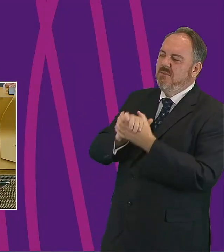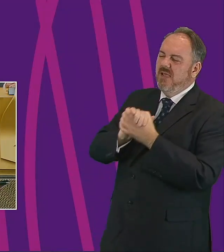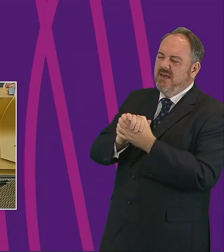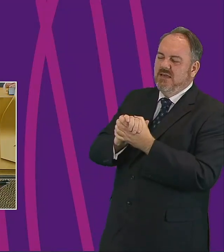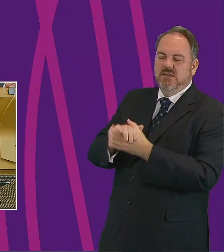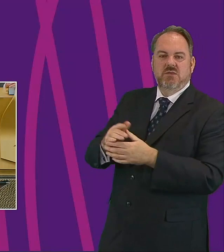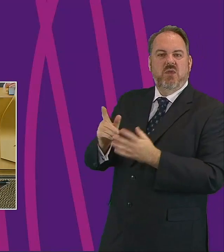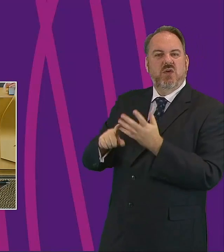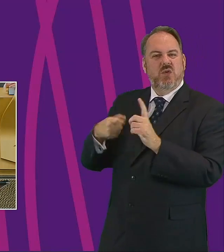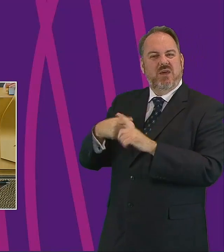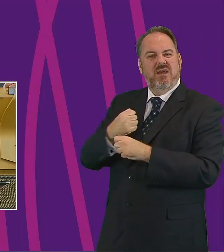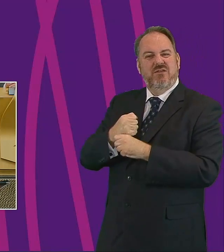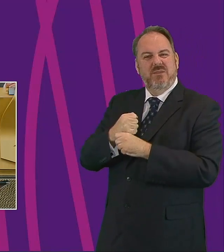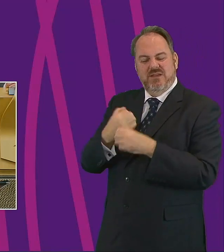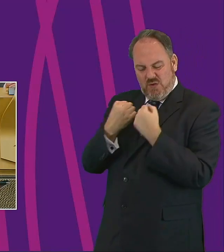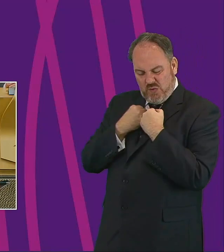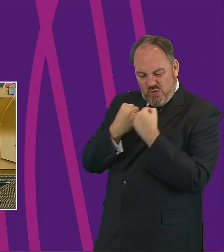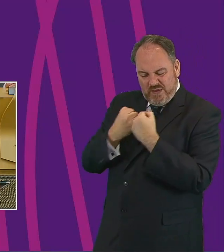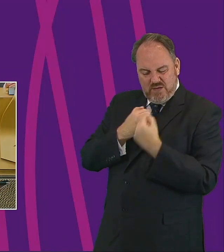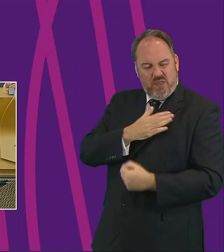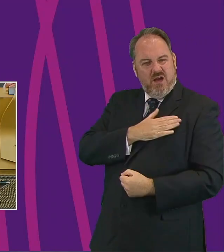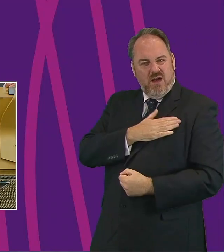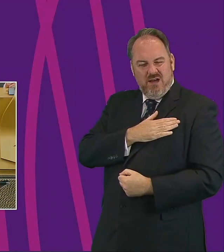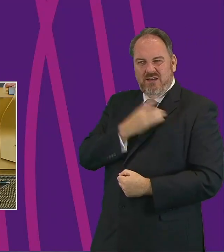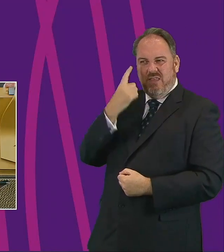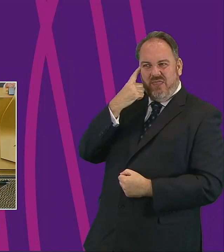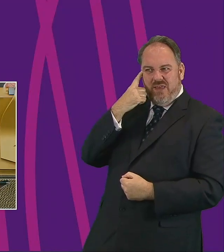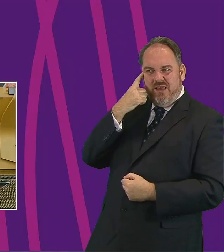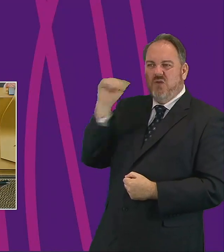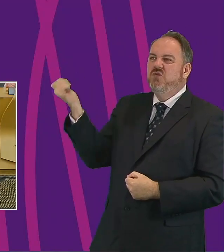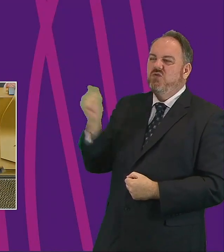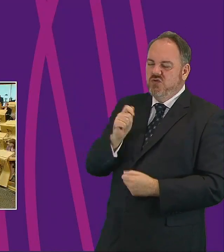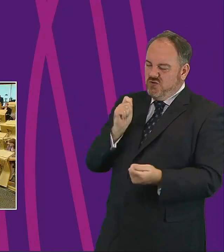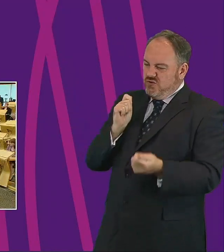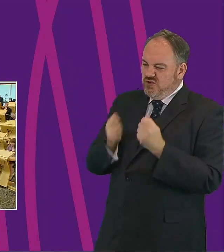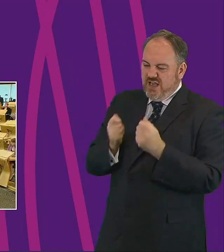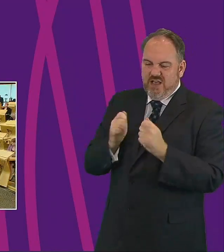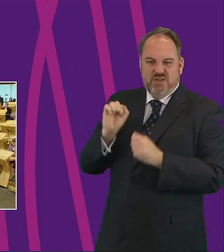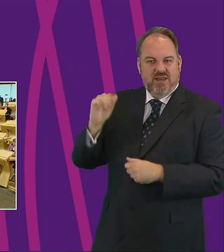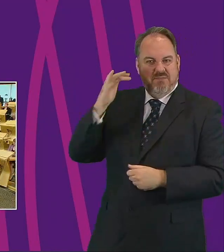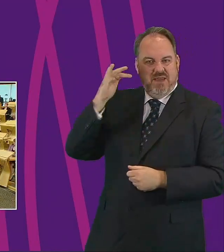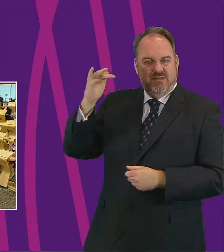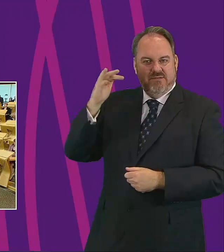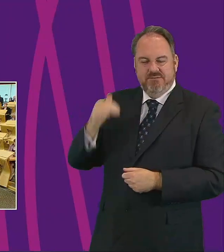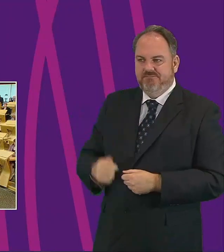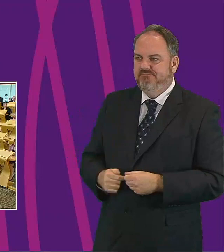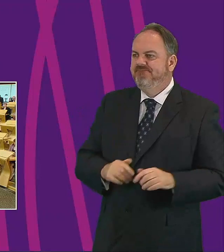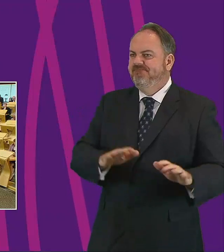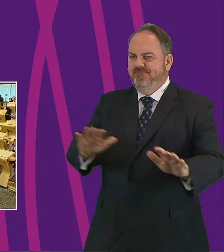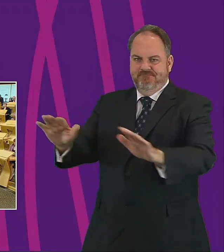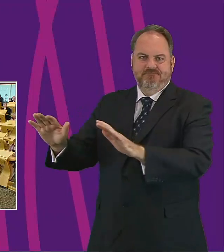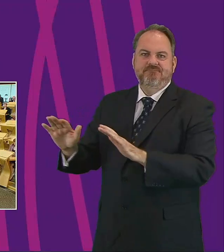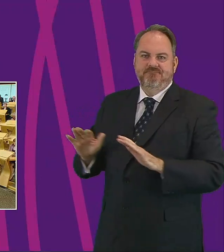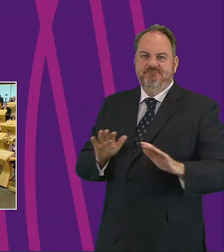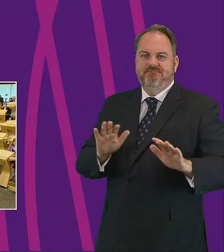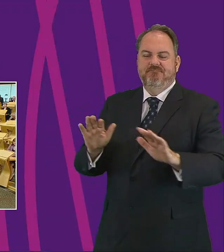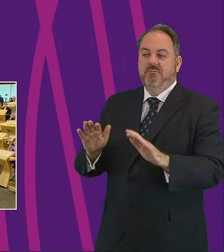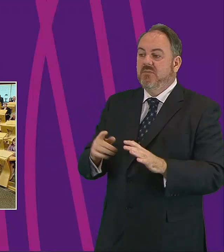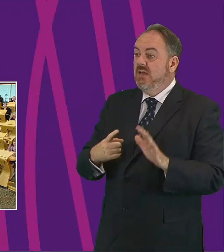their hearts as a result of this case and finally make the changes that are needed. Alison Johnson.